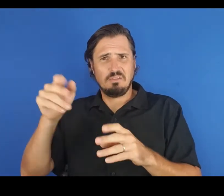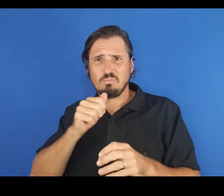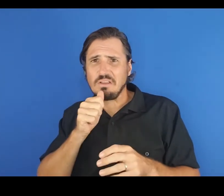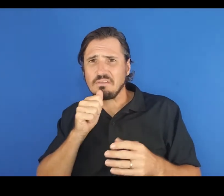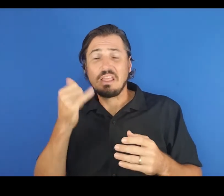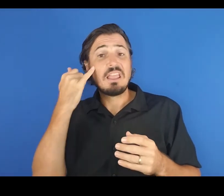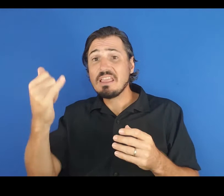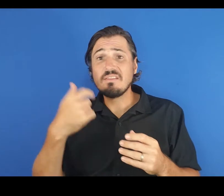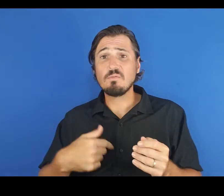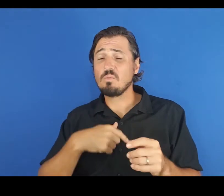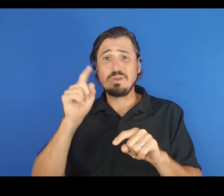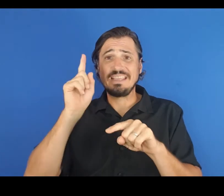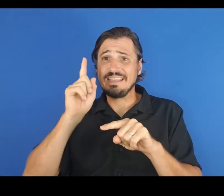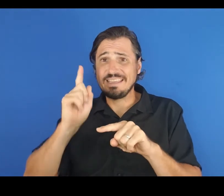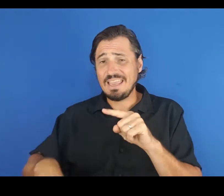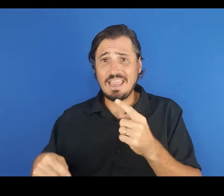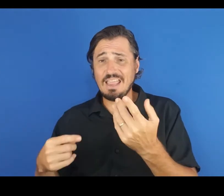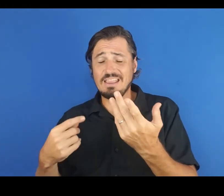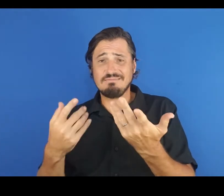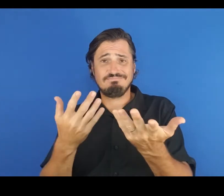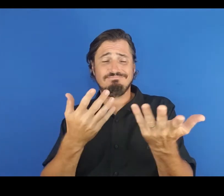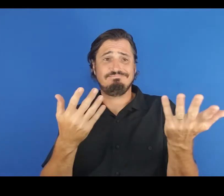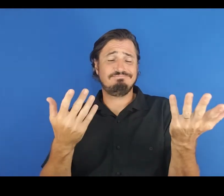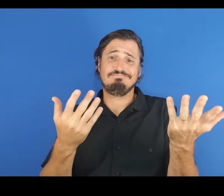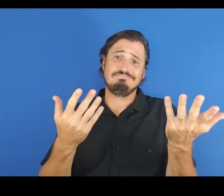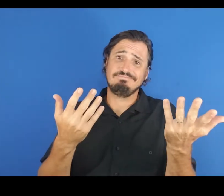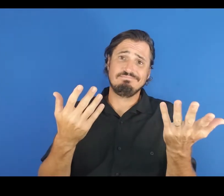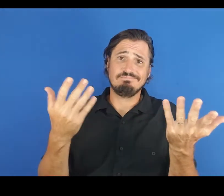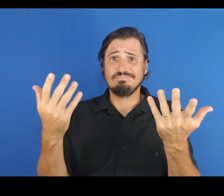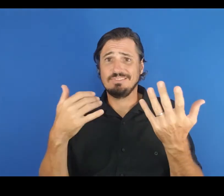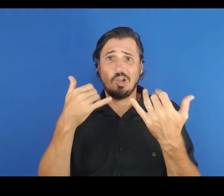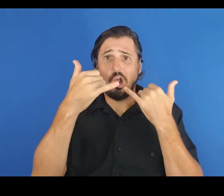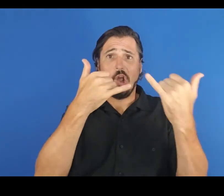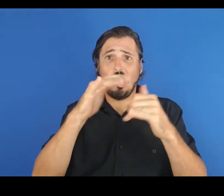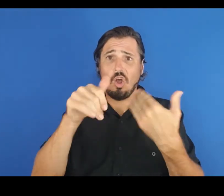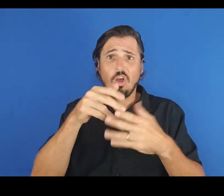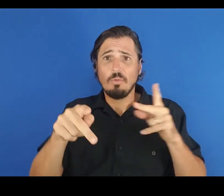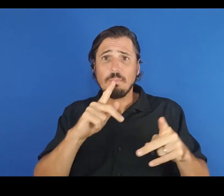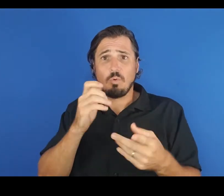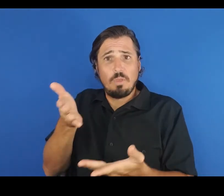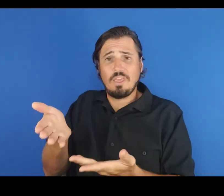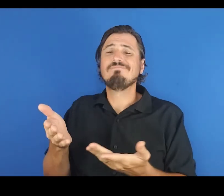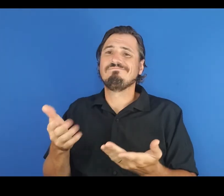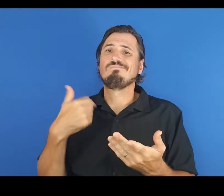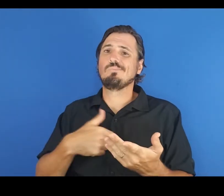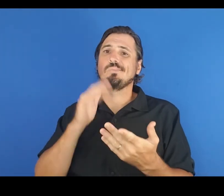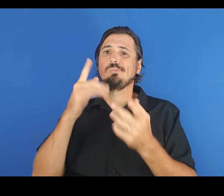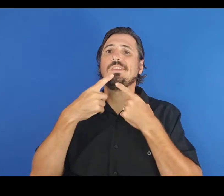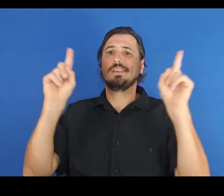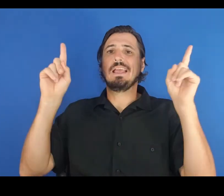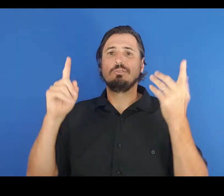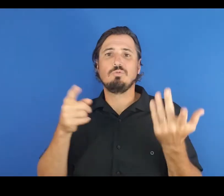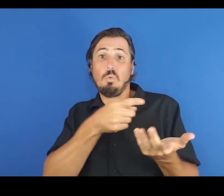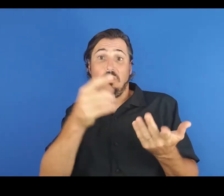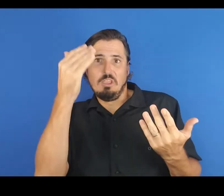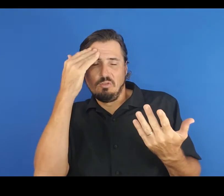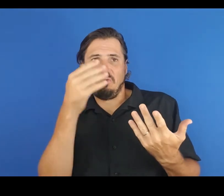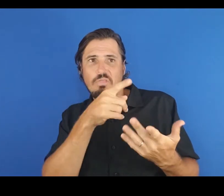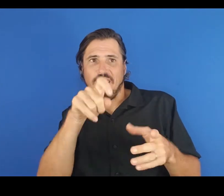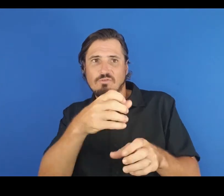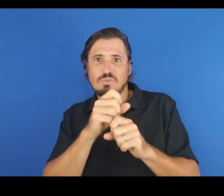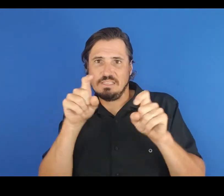any reason we're unable to directly contact the attendees, we'll announce the location right away so people who need to can get